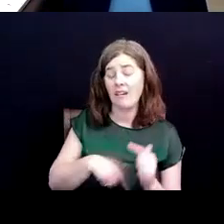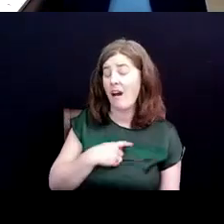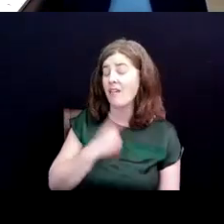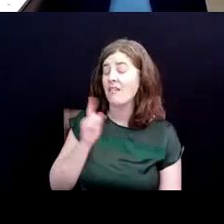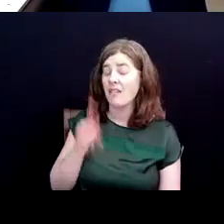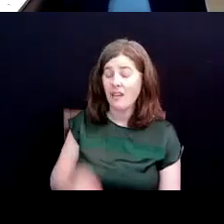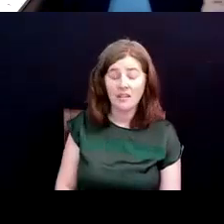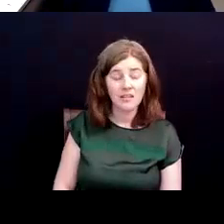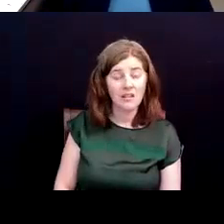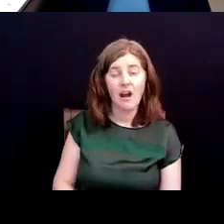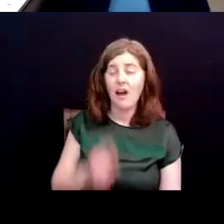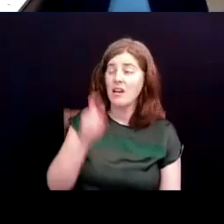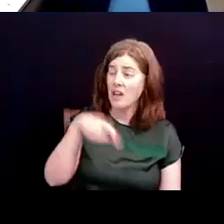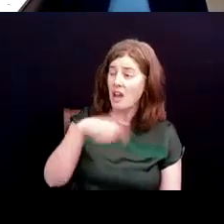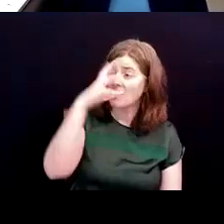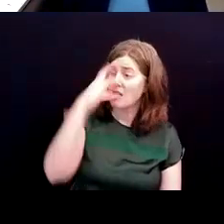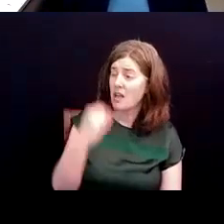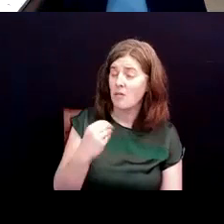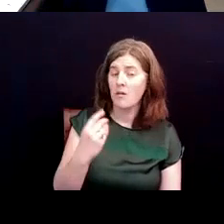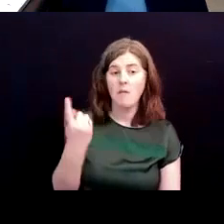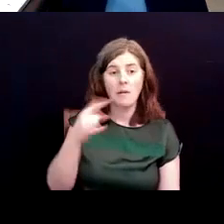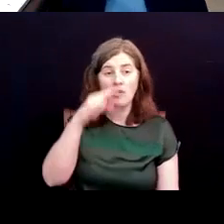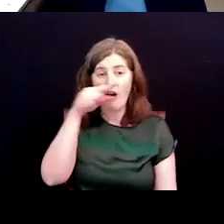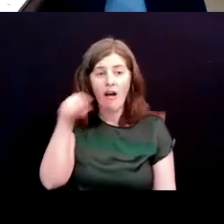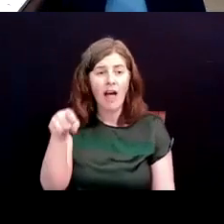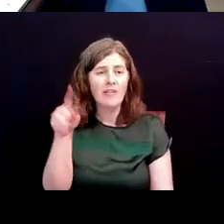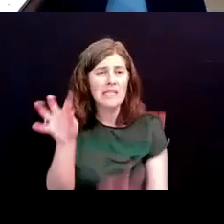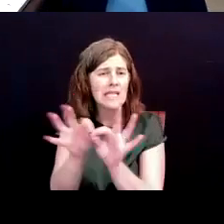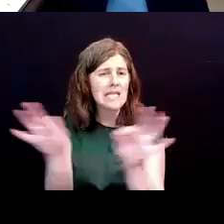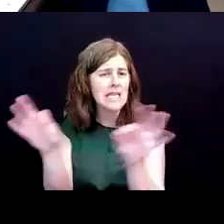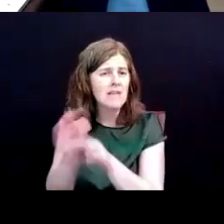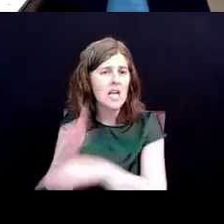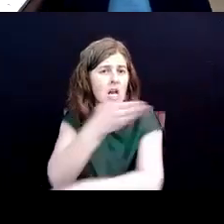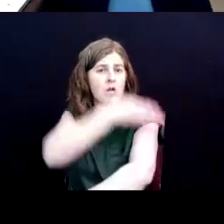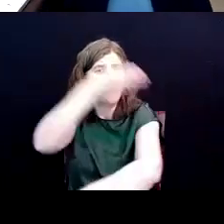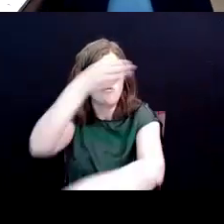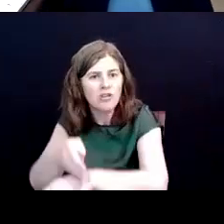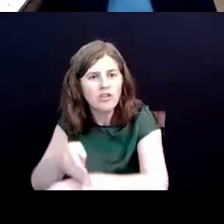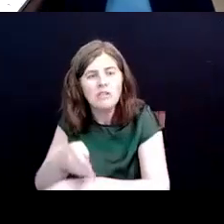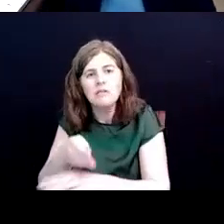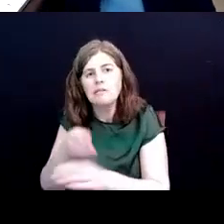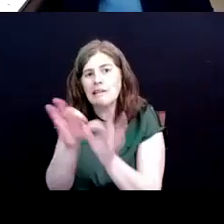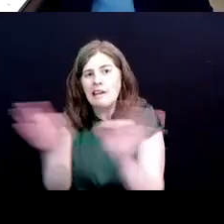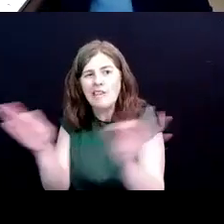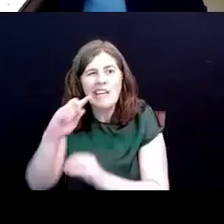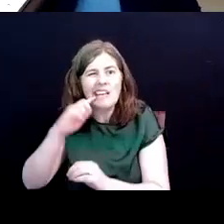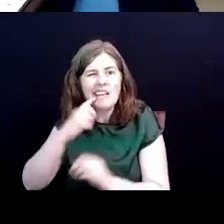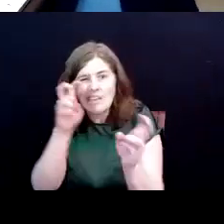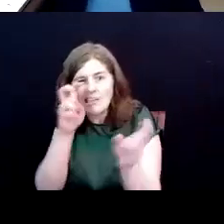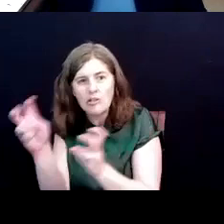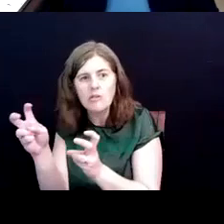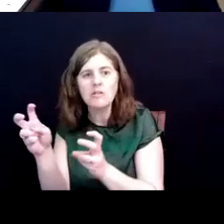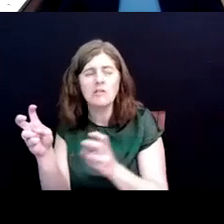I've got to get some sleep. Maybe the child's having significant aggression, significant other issues, and they just need you to